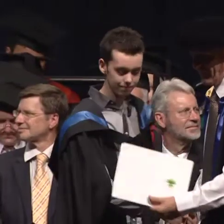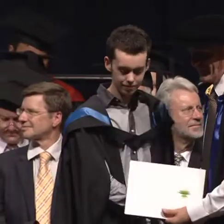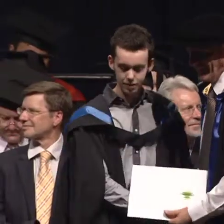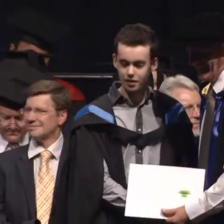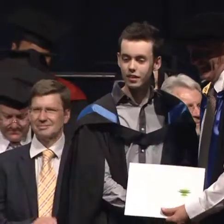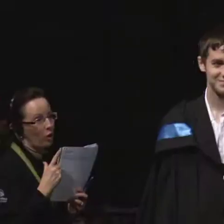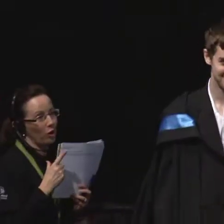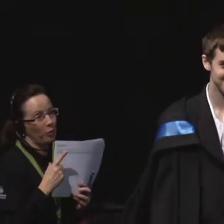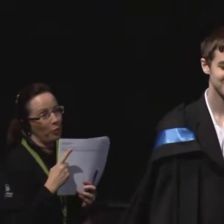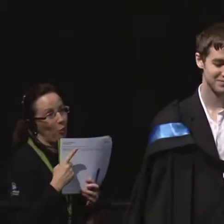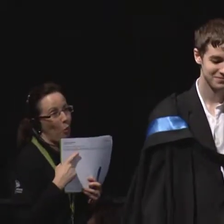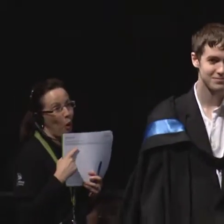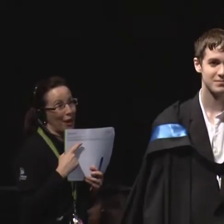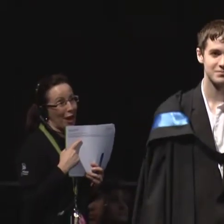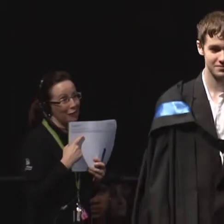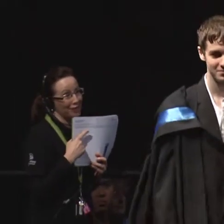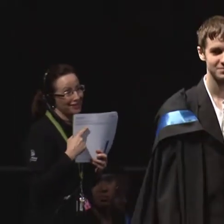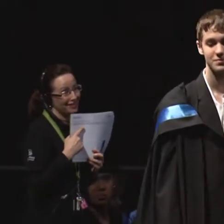Andrew Madden.